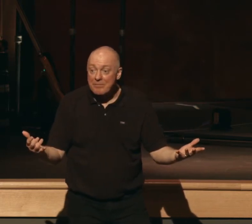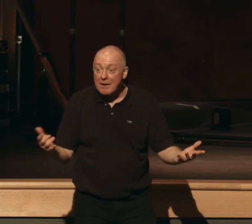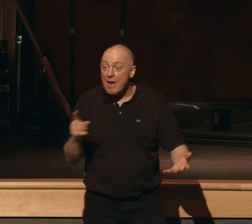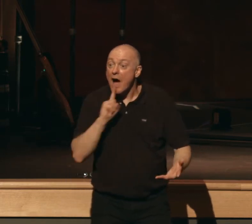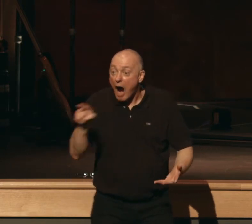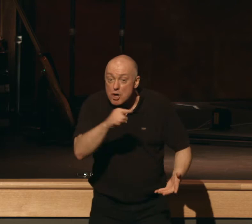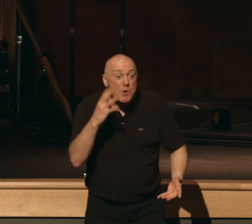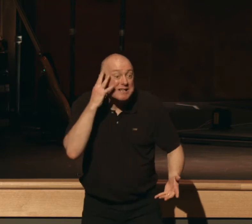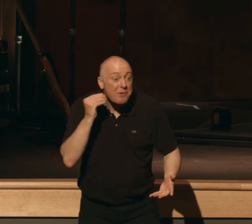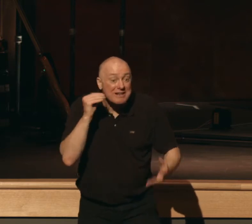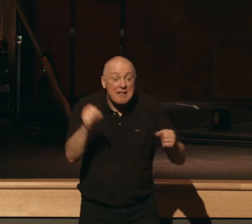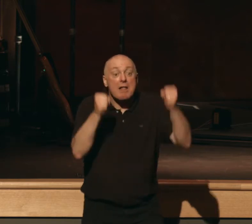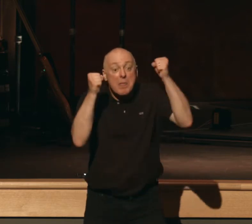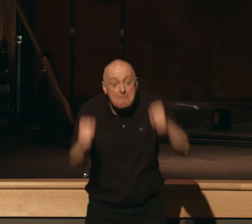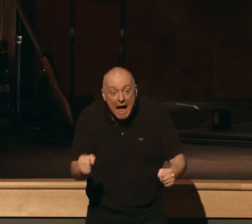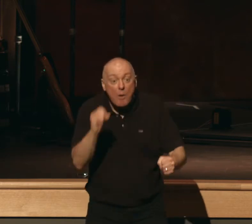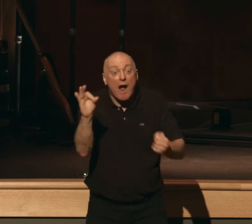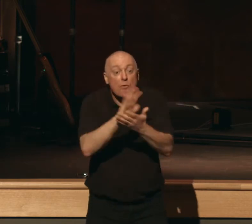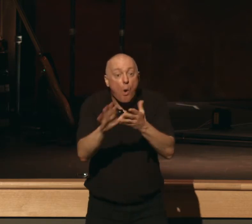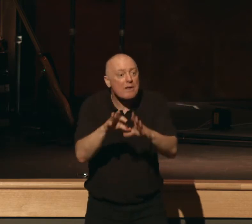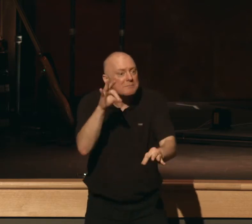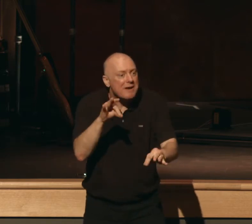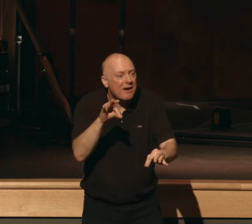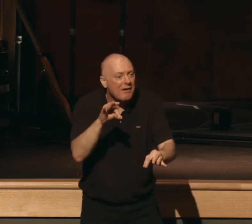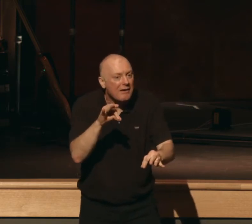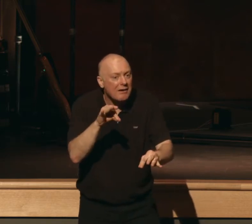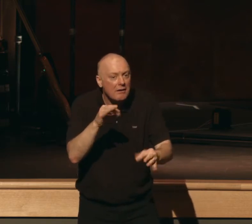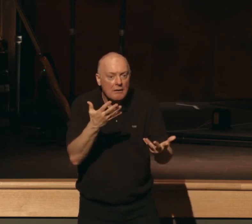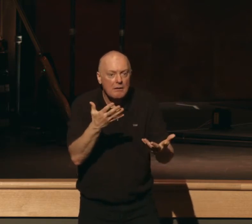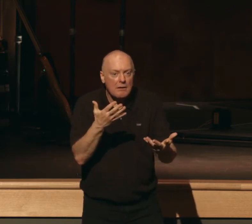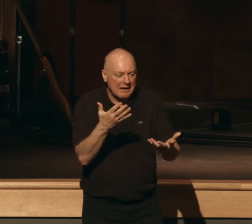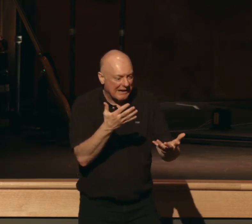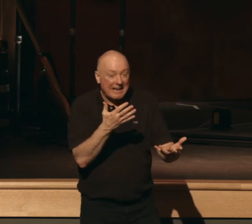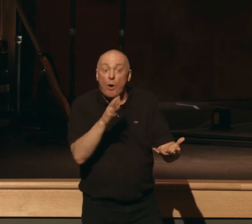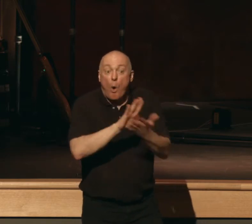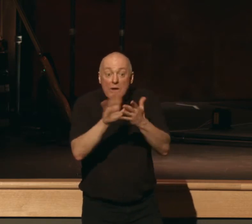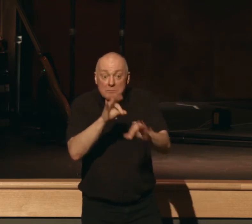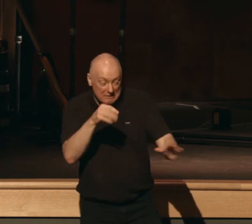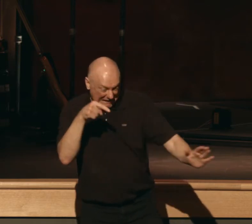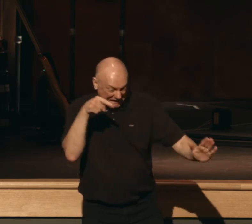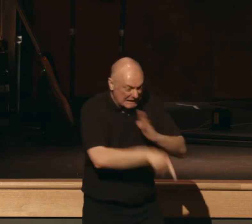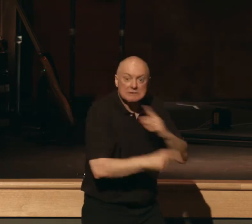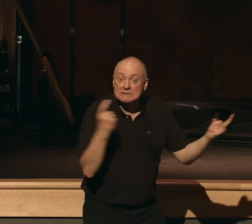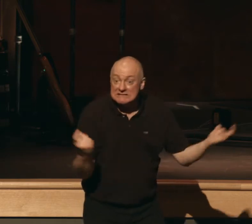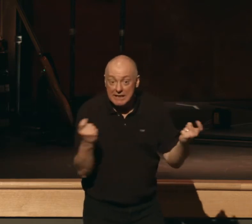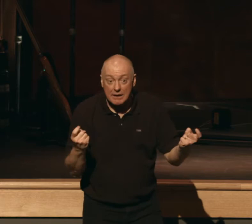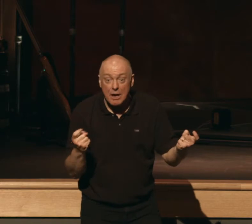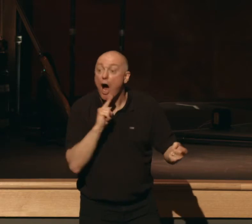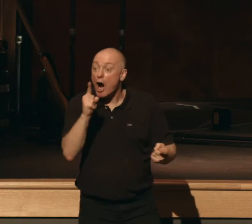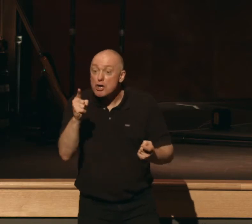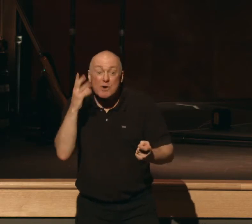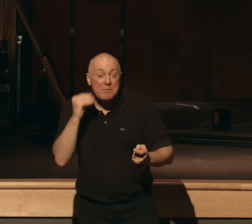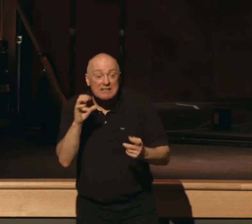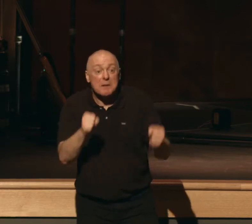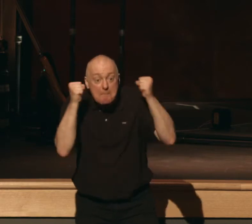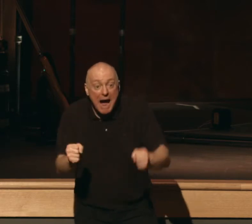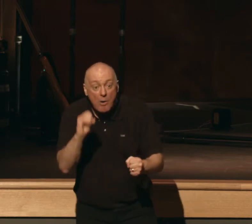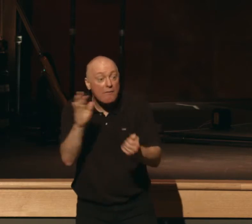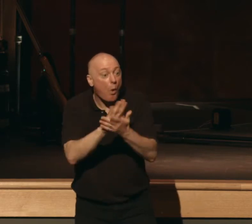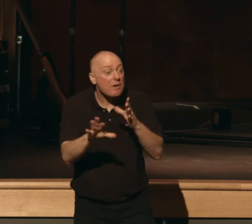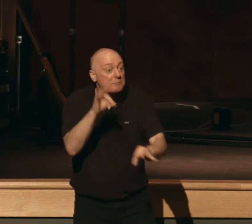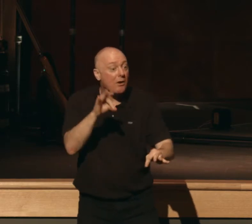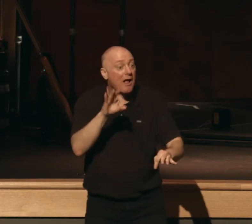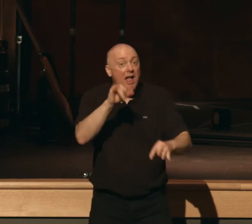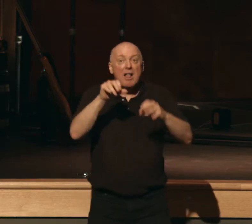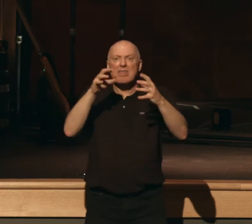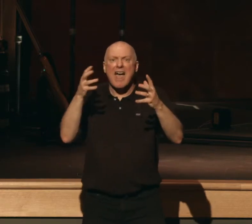Are you experiencing the power of the Holy Spirit that kills sin? Are you experiencing the power of the Holy